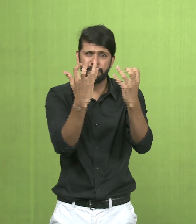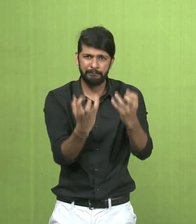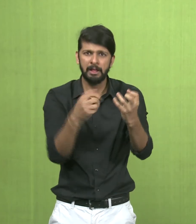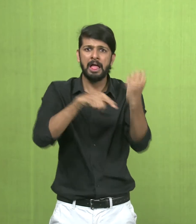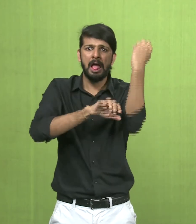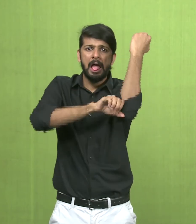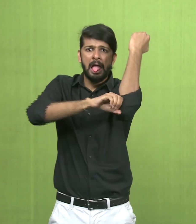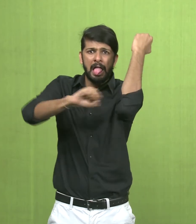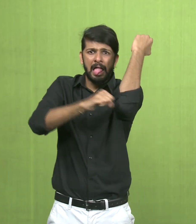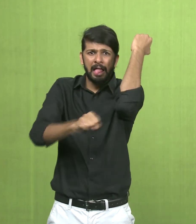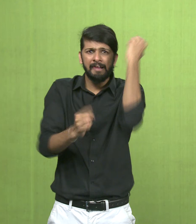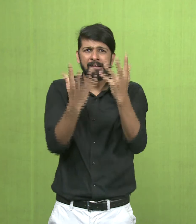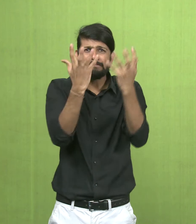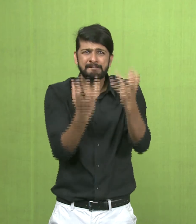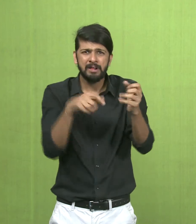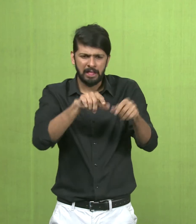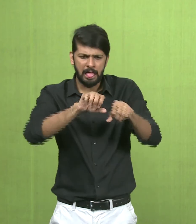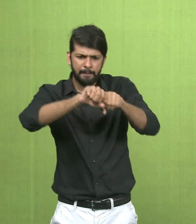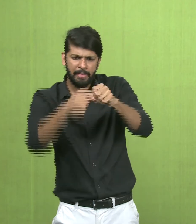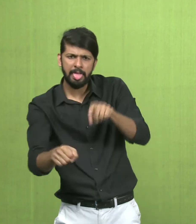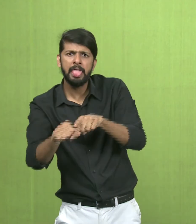and those roots, the burnt roots,